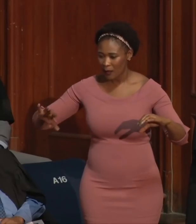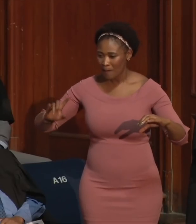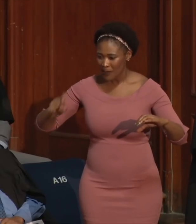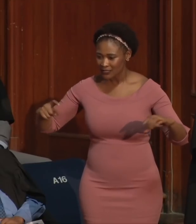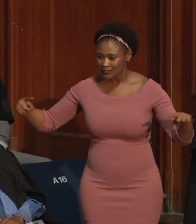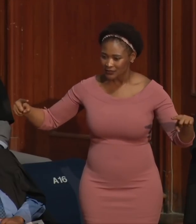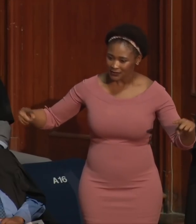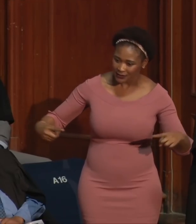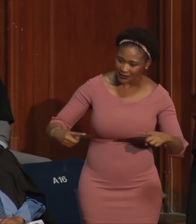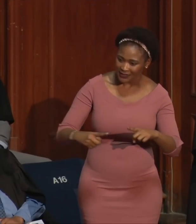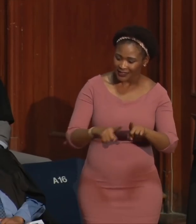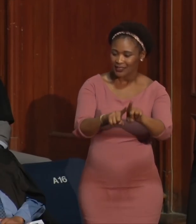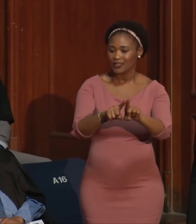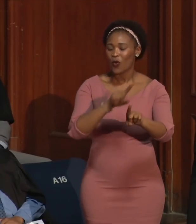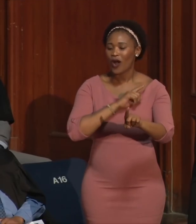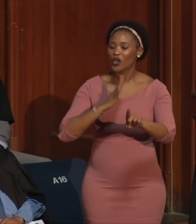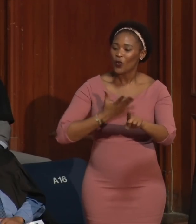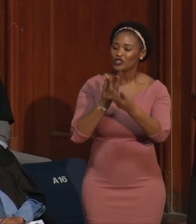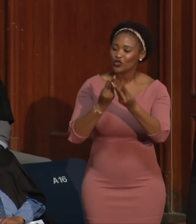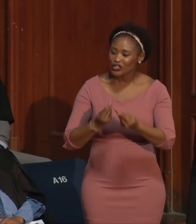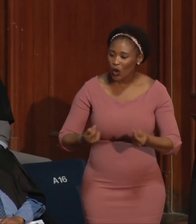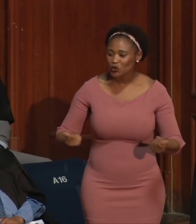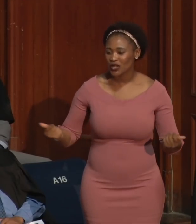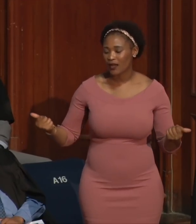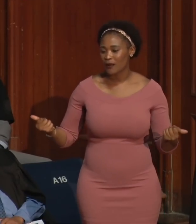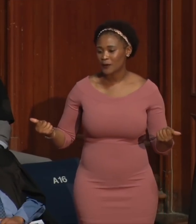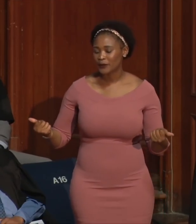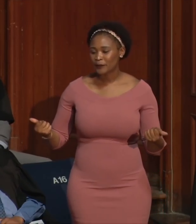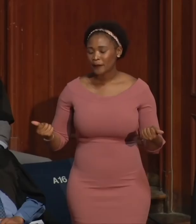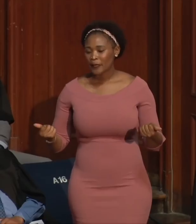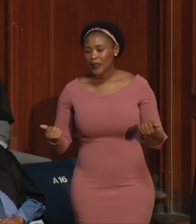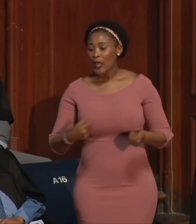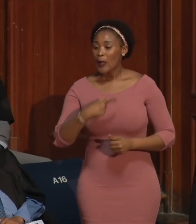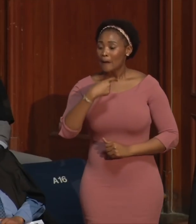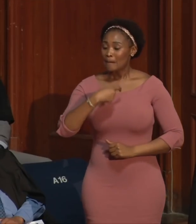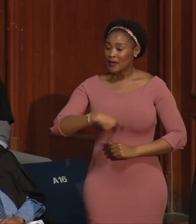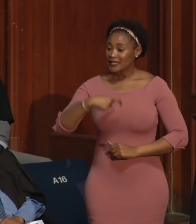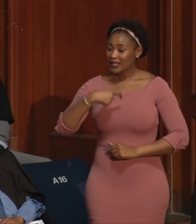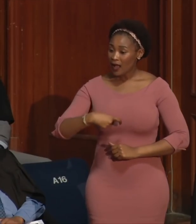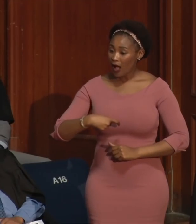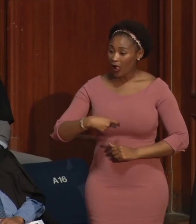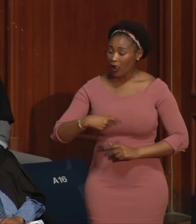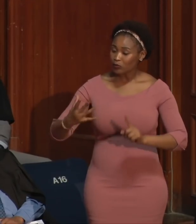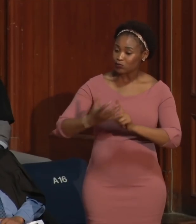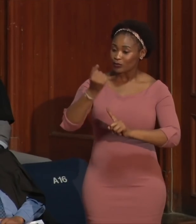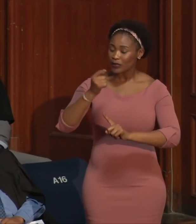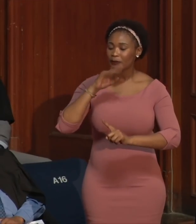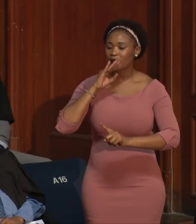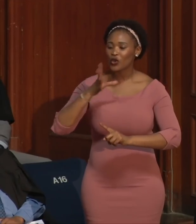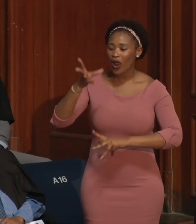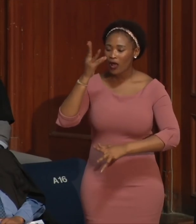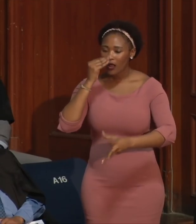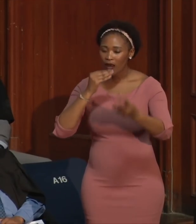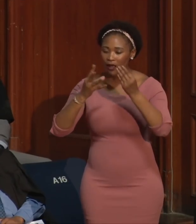tendency to seek resolution. The essence of personal mastery is learning how to generate and sustain